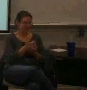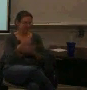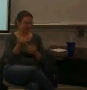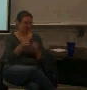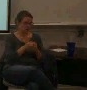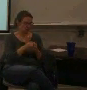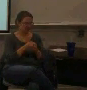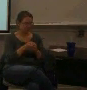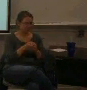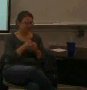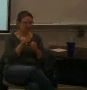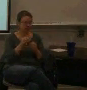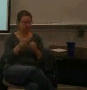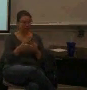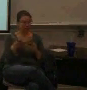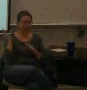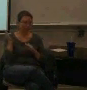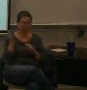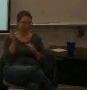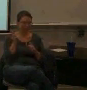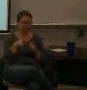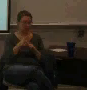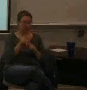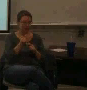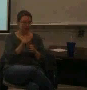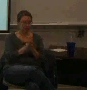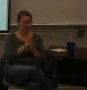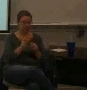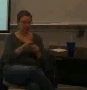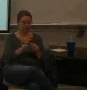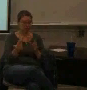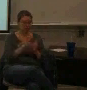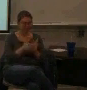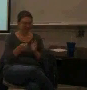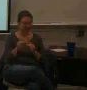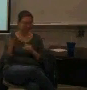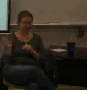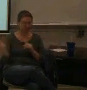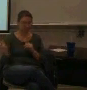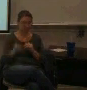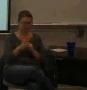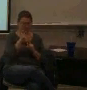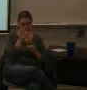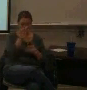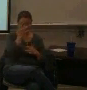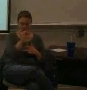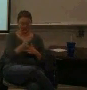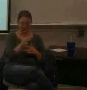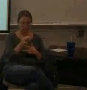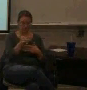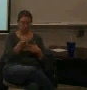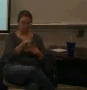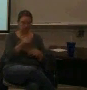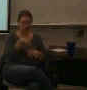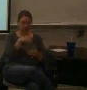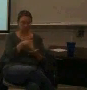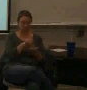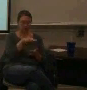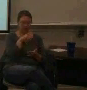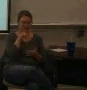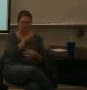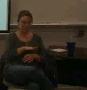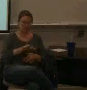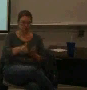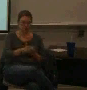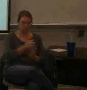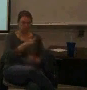make a living doing it anymore, so he left. And then when the lake got saline again, he never came back because he was sick of being out in the middle of the desert,